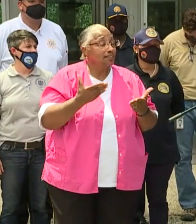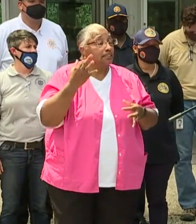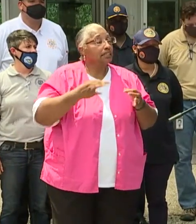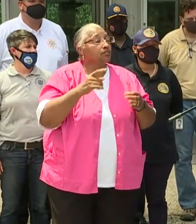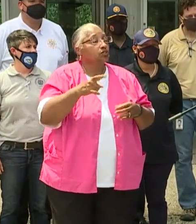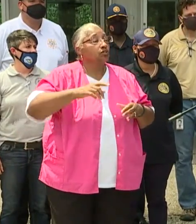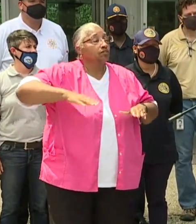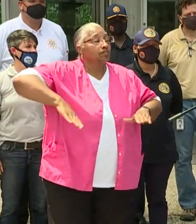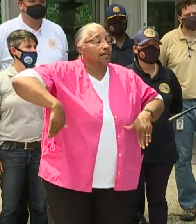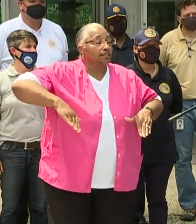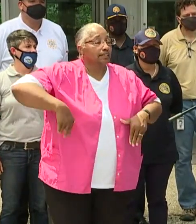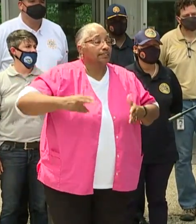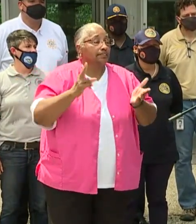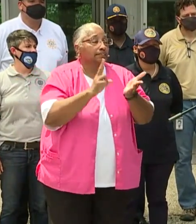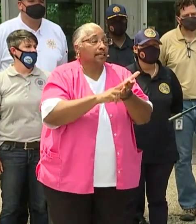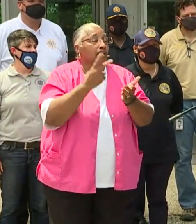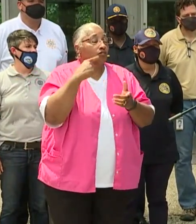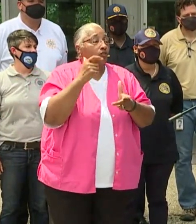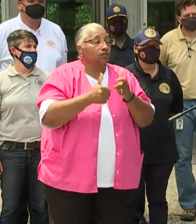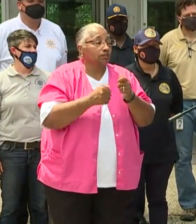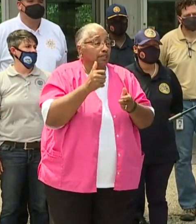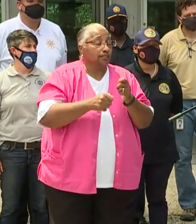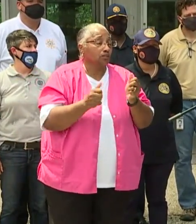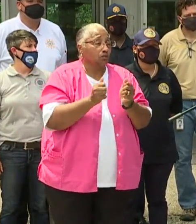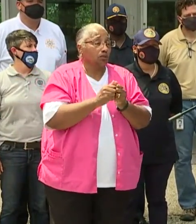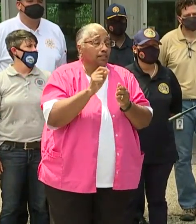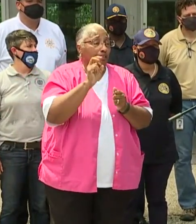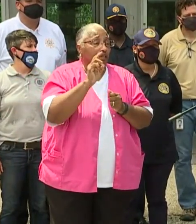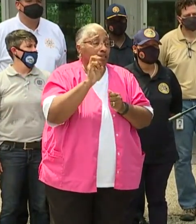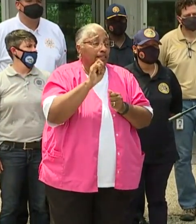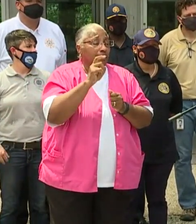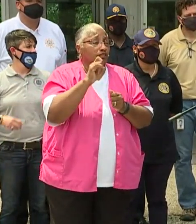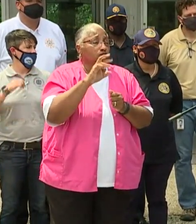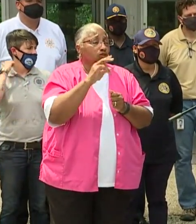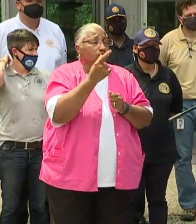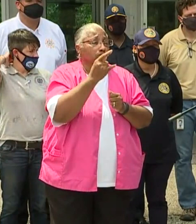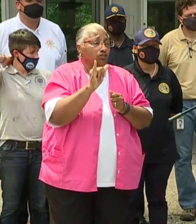you have not signed up for text with Entergy, to go to